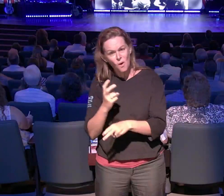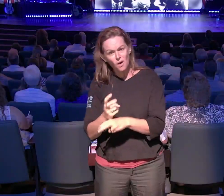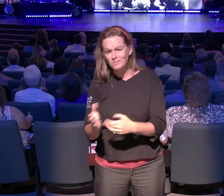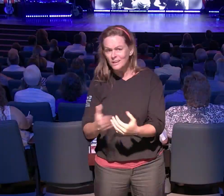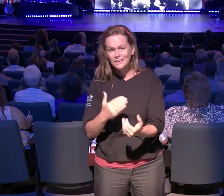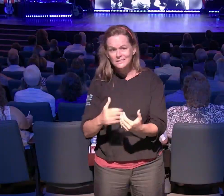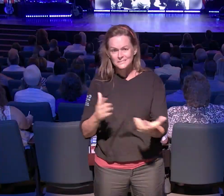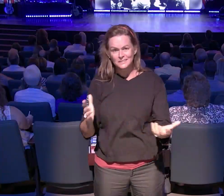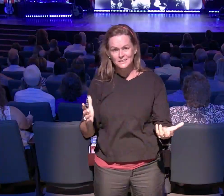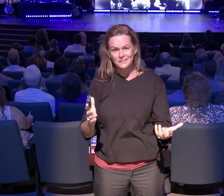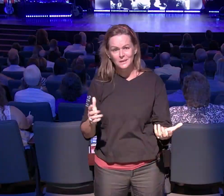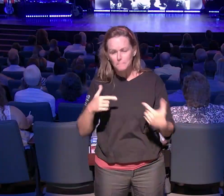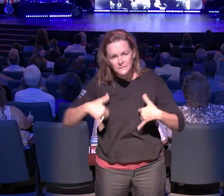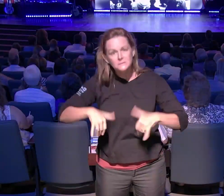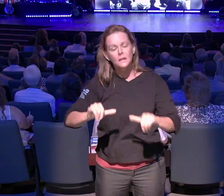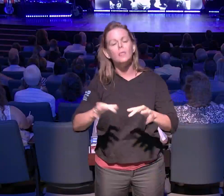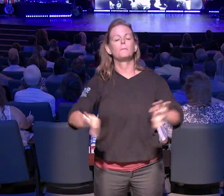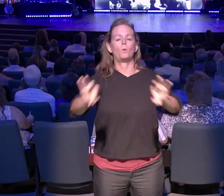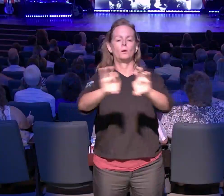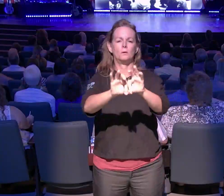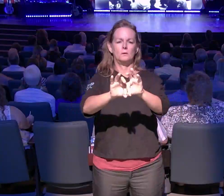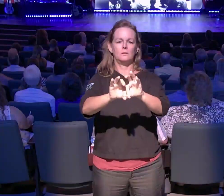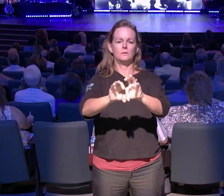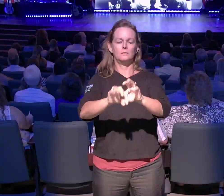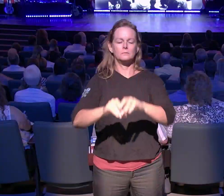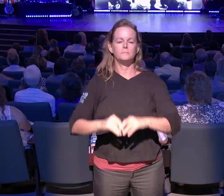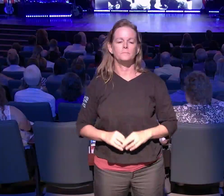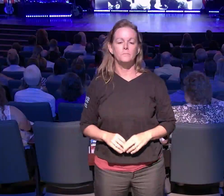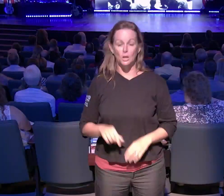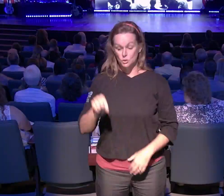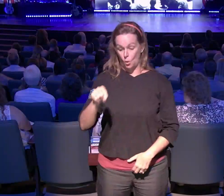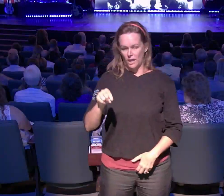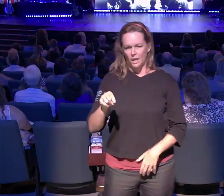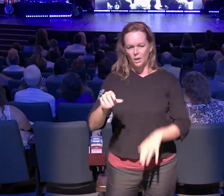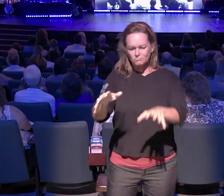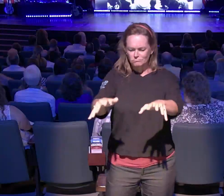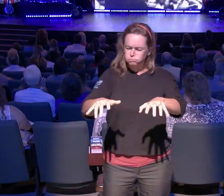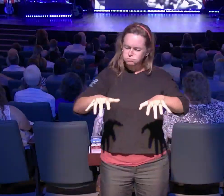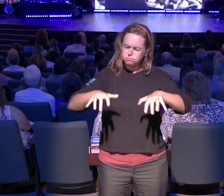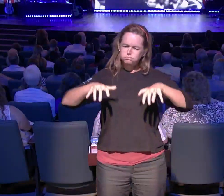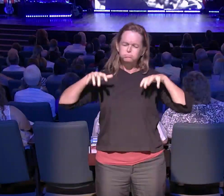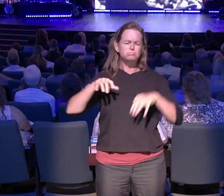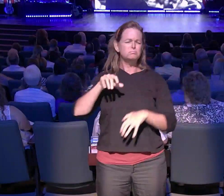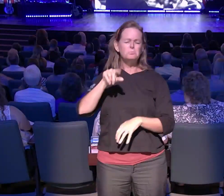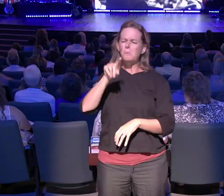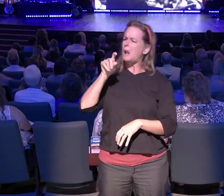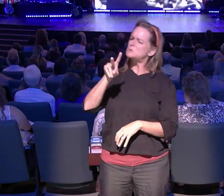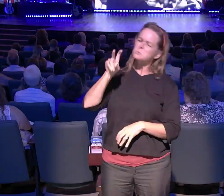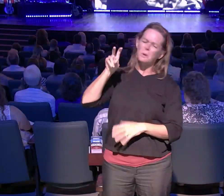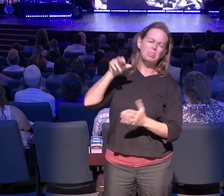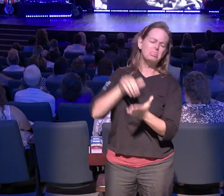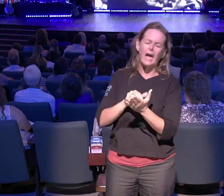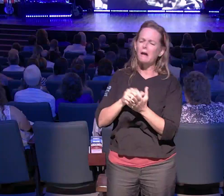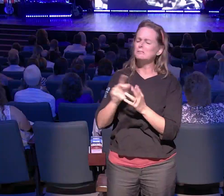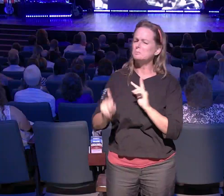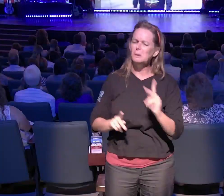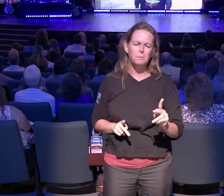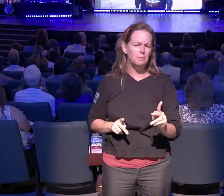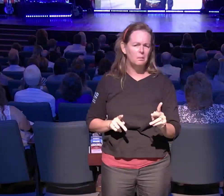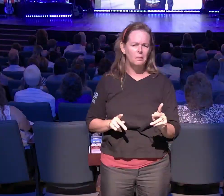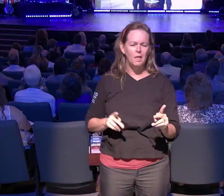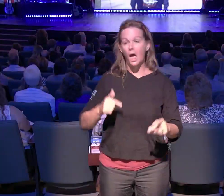know, this is the place where hundreds of thousands of people gathered to hear Martin Luther King Jr. give his famous I Have a Dream